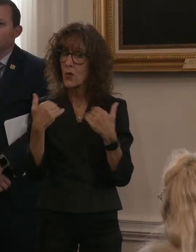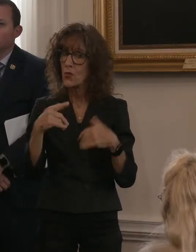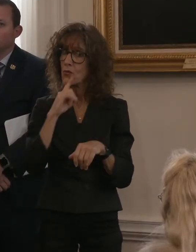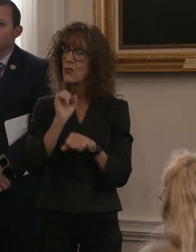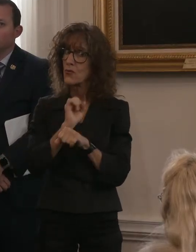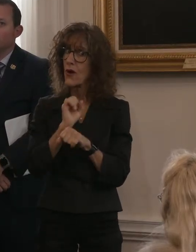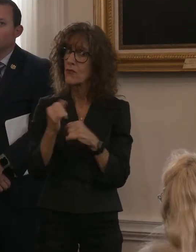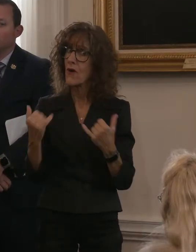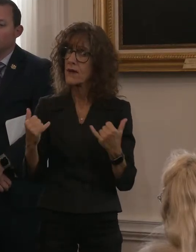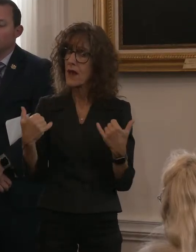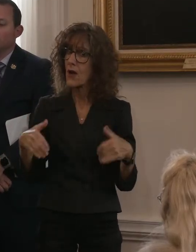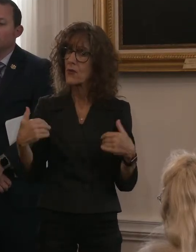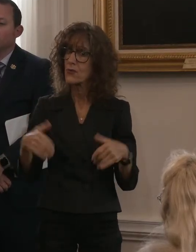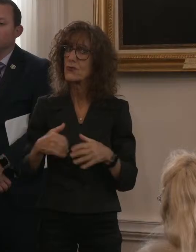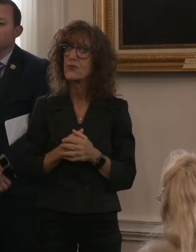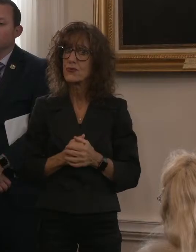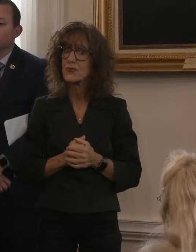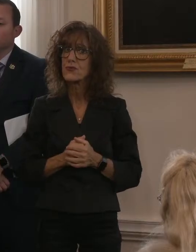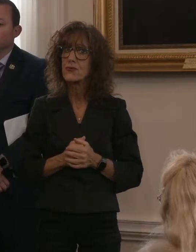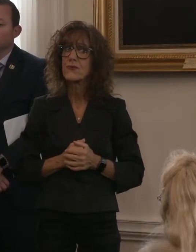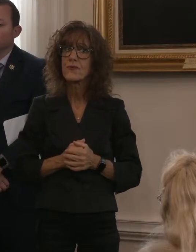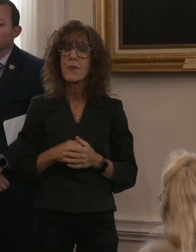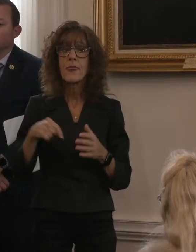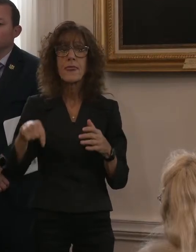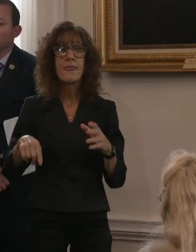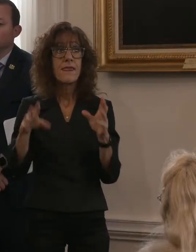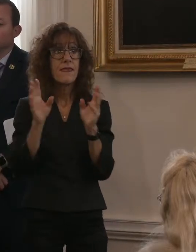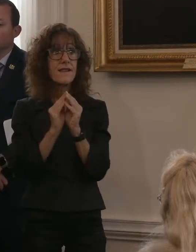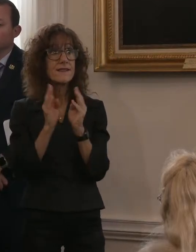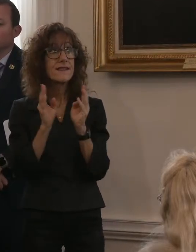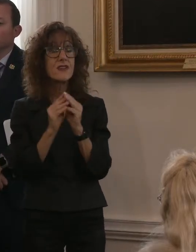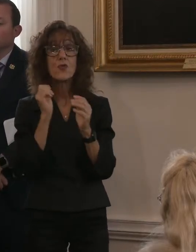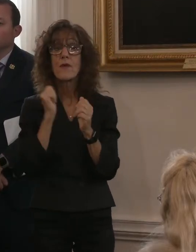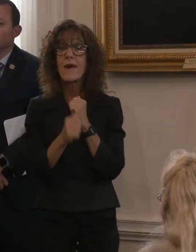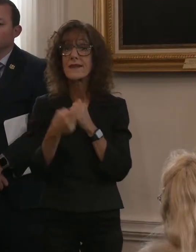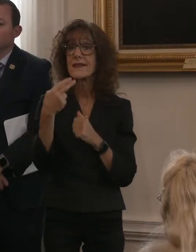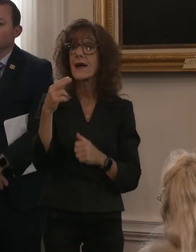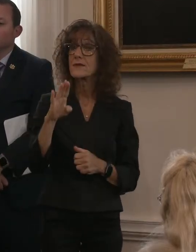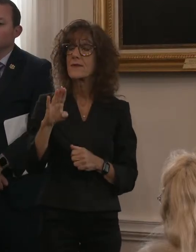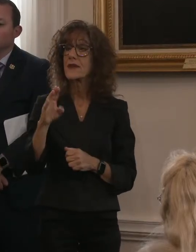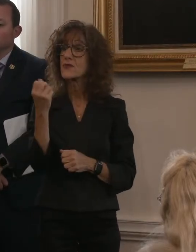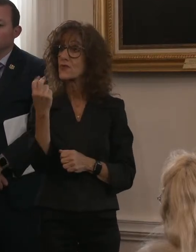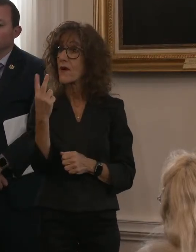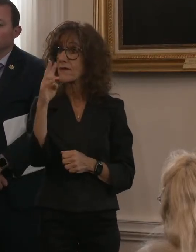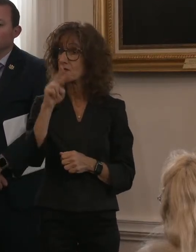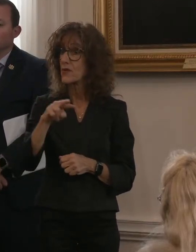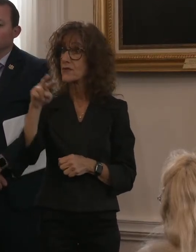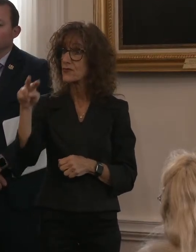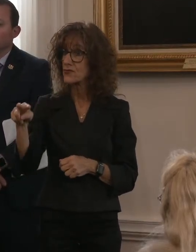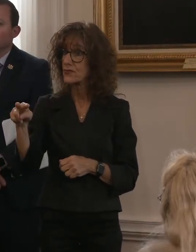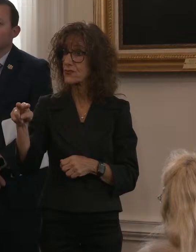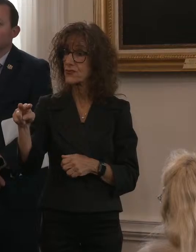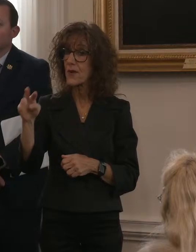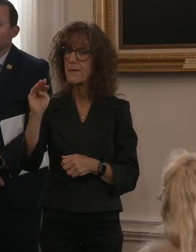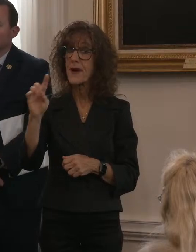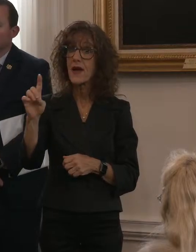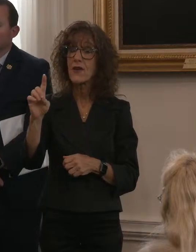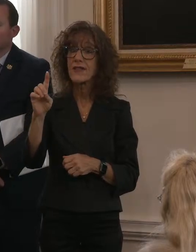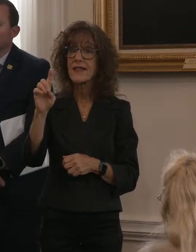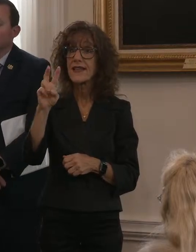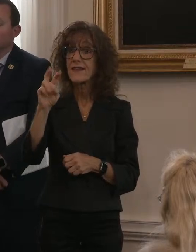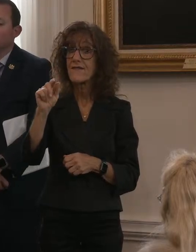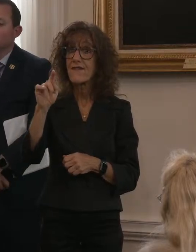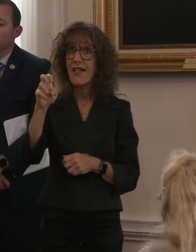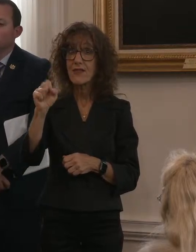now. So this session, we passed House Bill 1222, the Maryland Values